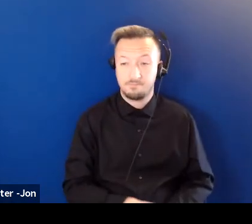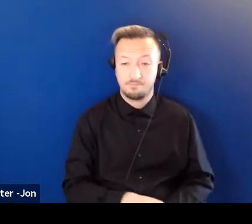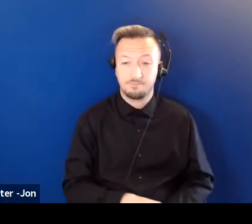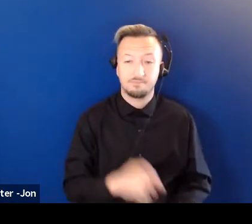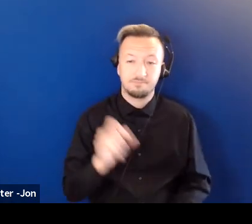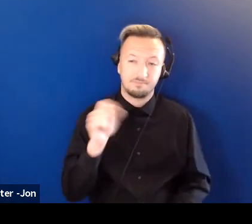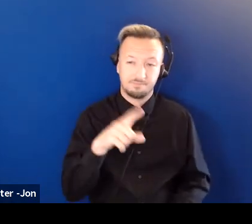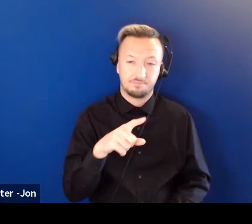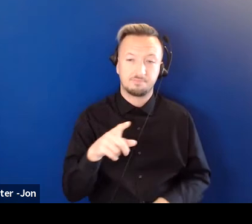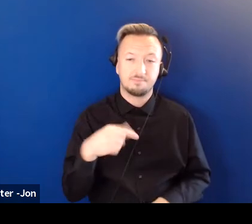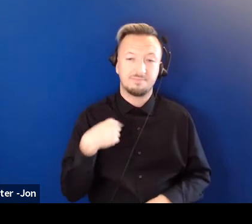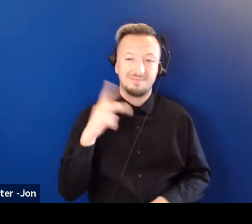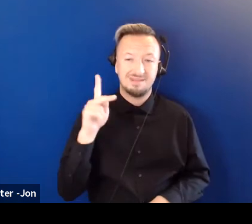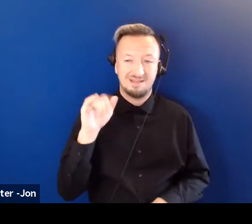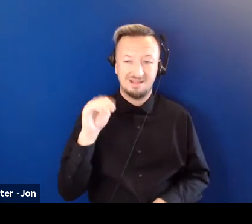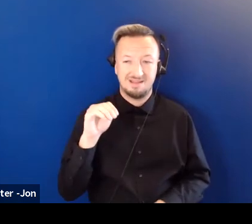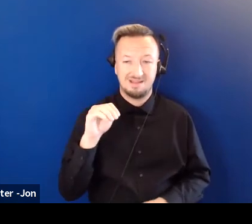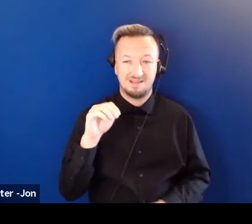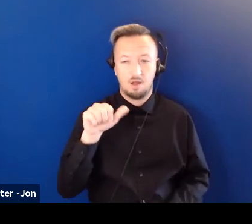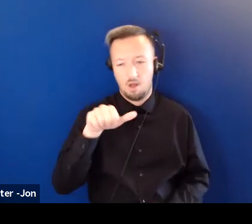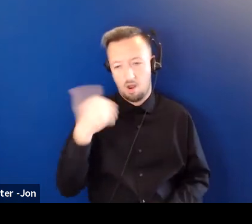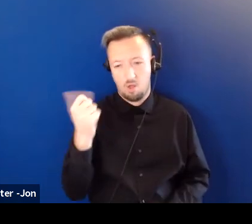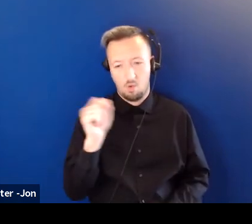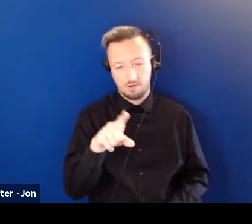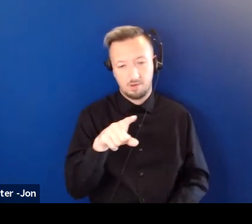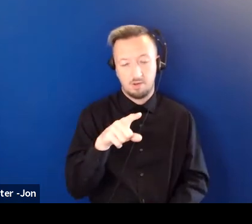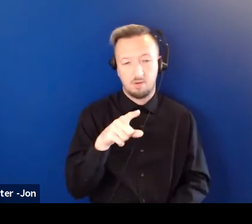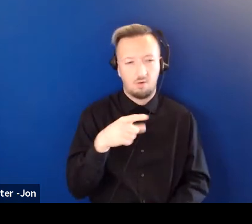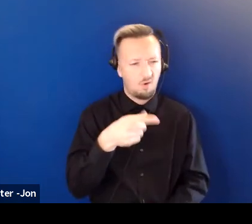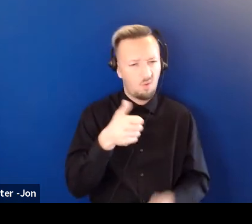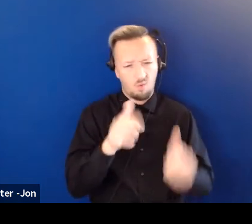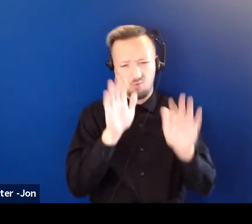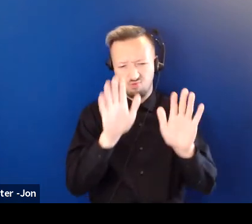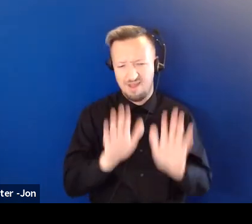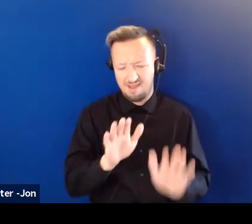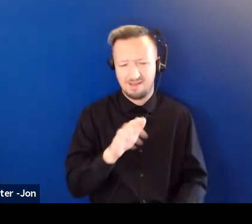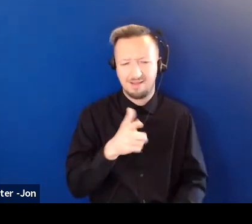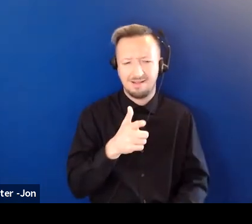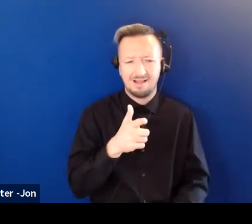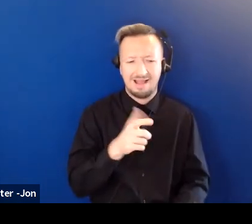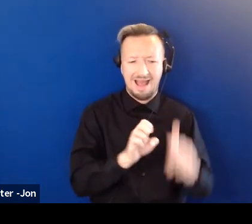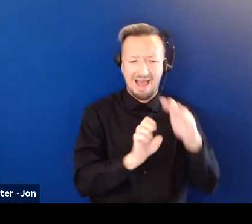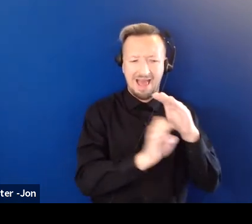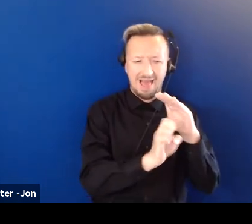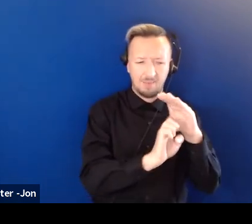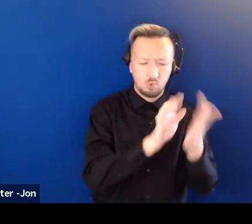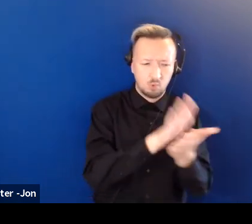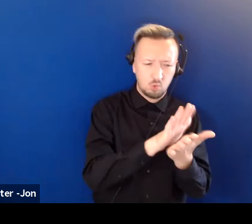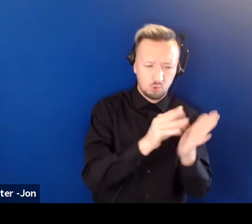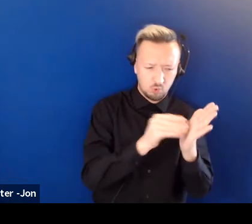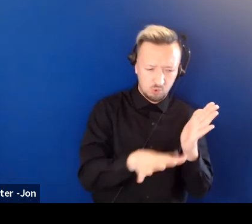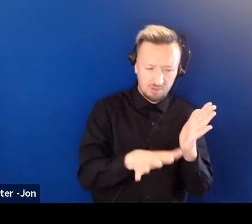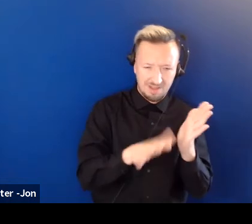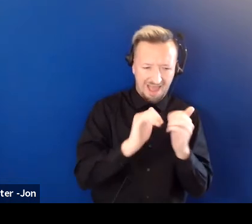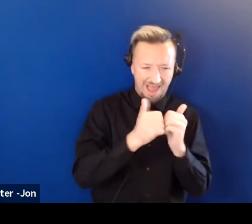Okay, this is Kim again from Jamie Lou Karen. I think this is great. How do you get elementary school students to understand the